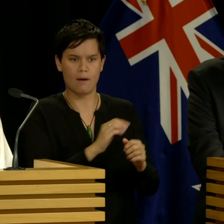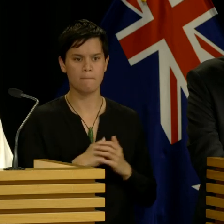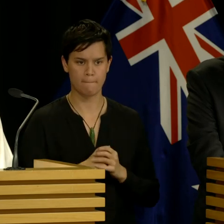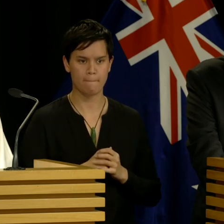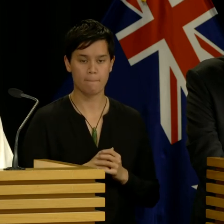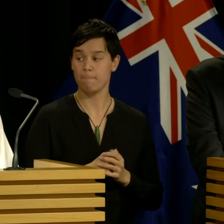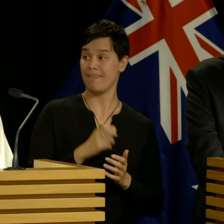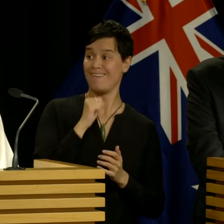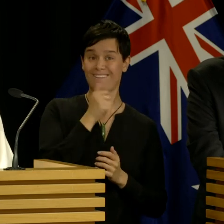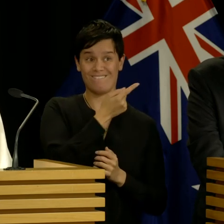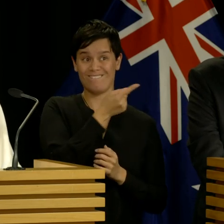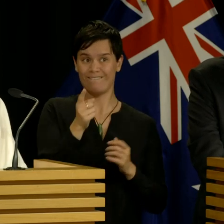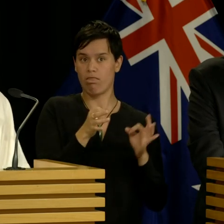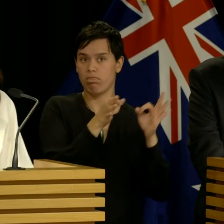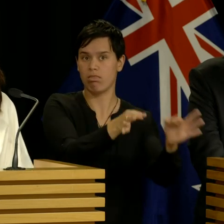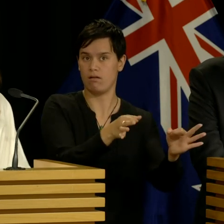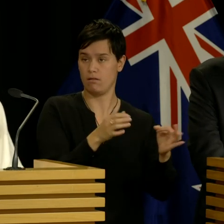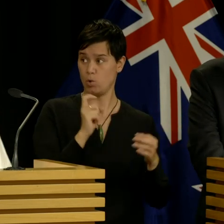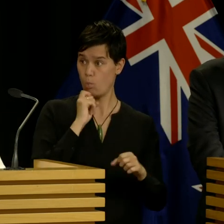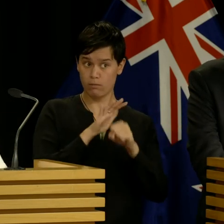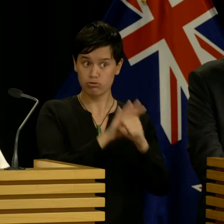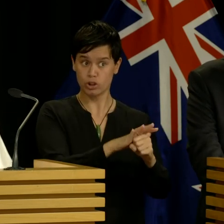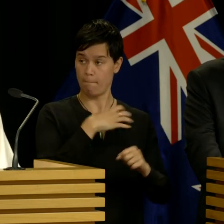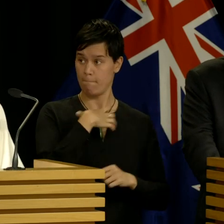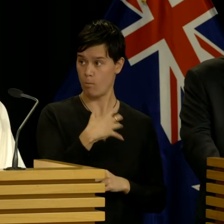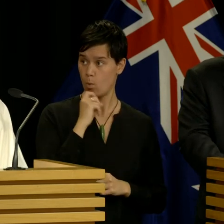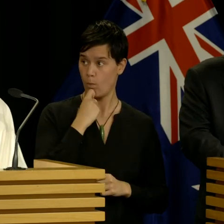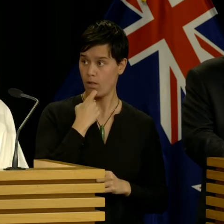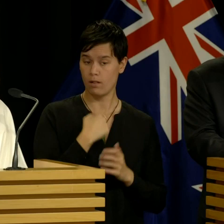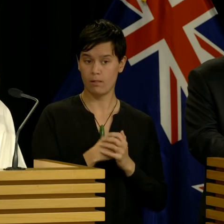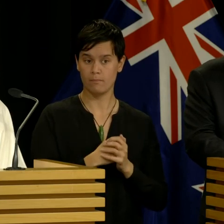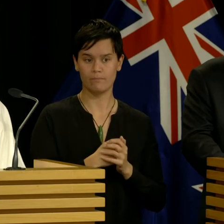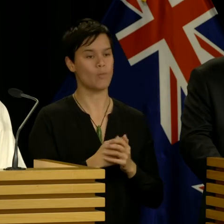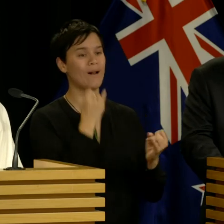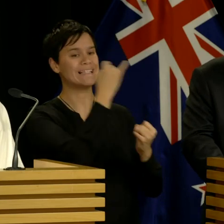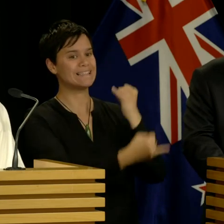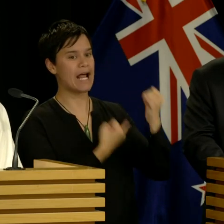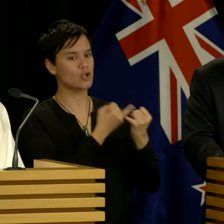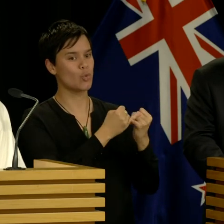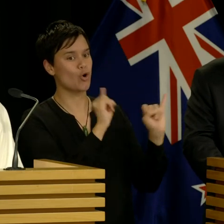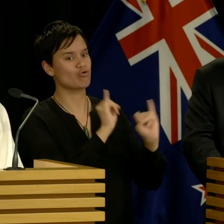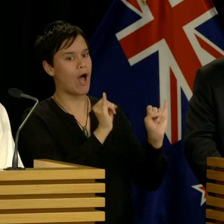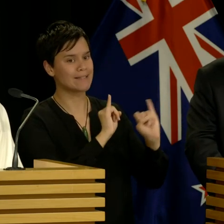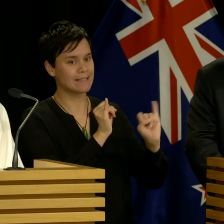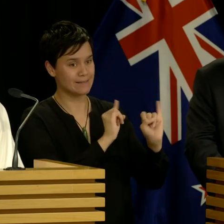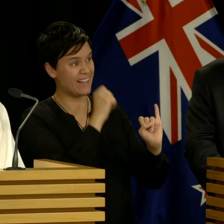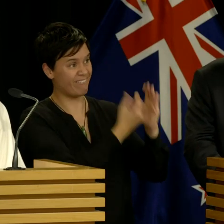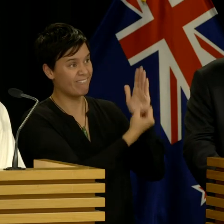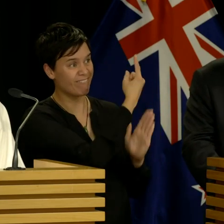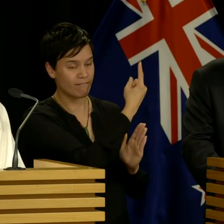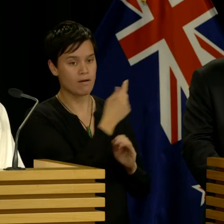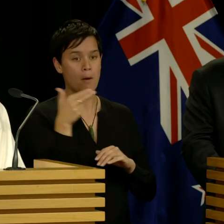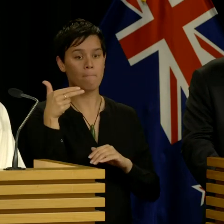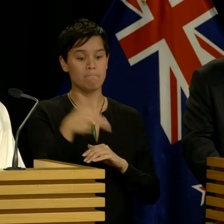that doesn't start? Well, my message would be they're always very quick to respond to an international crisis in order to put the price up. I'd hope that